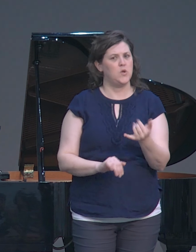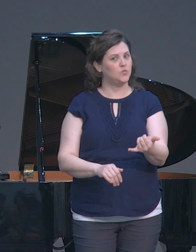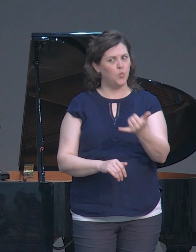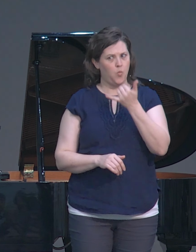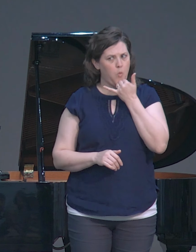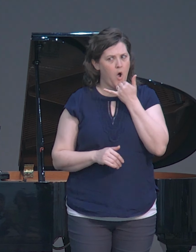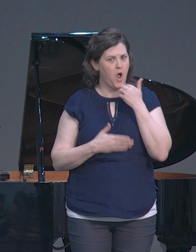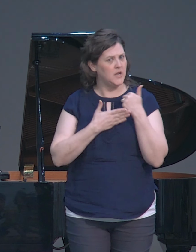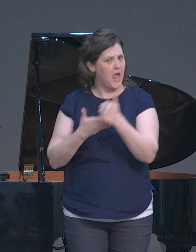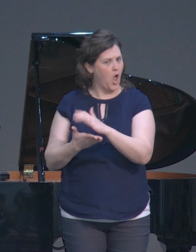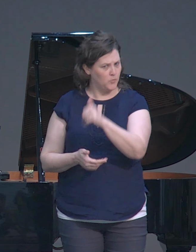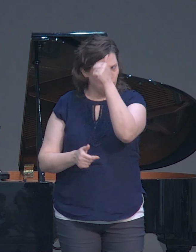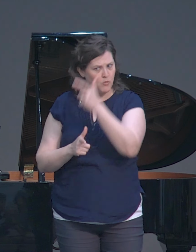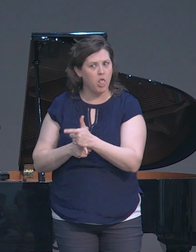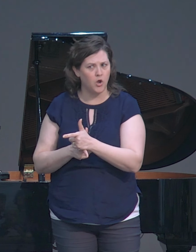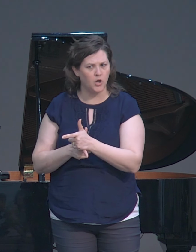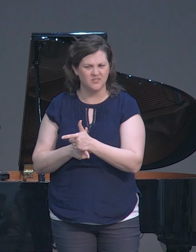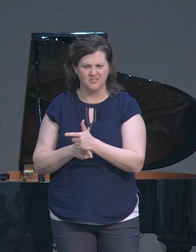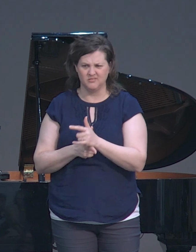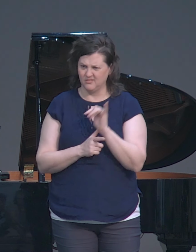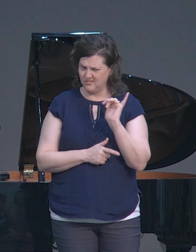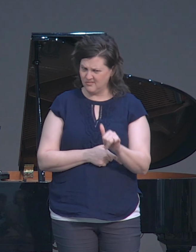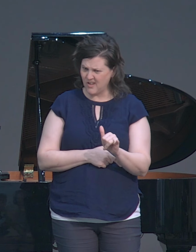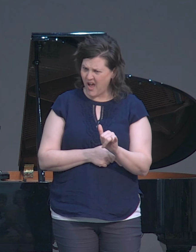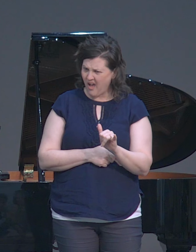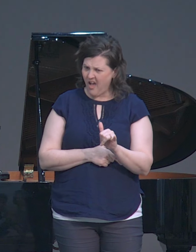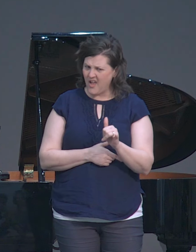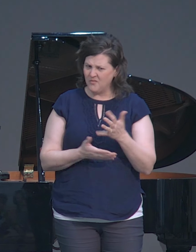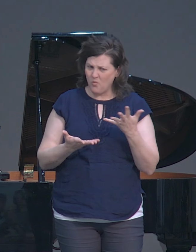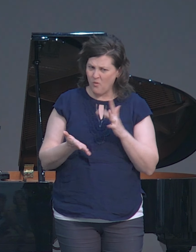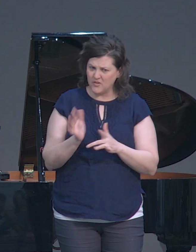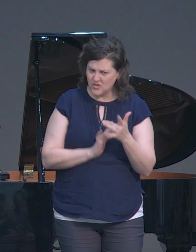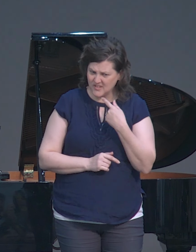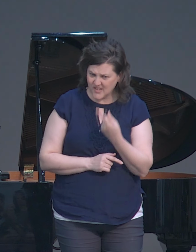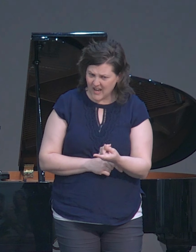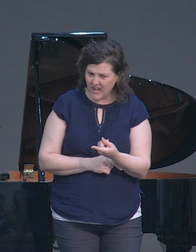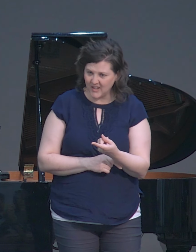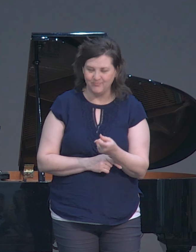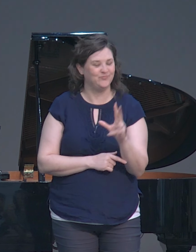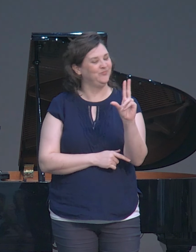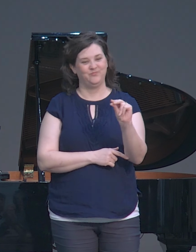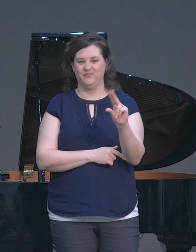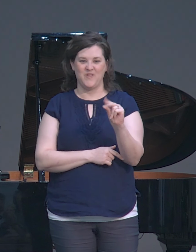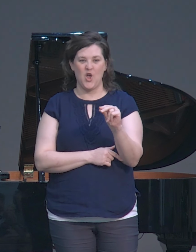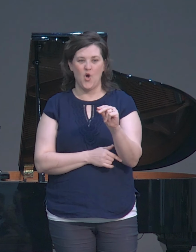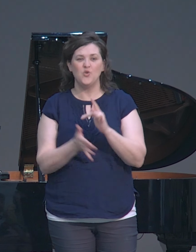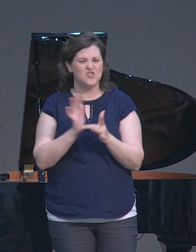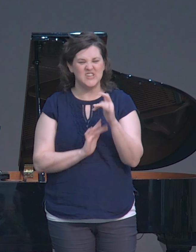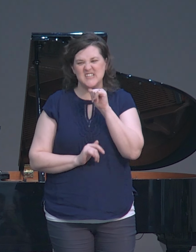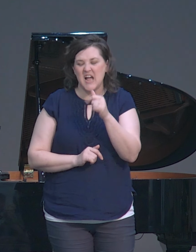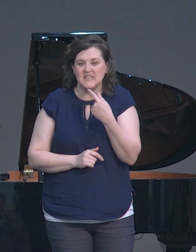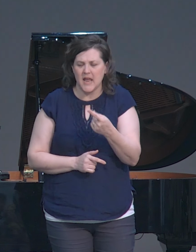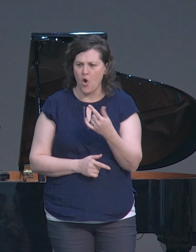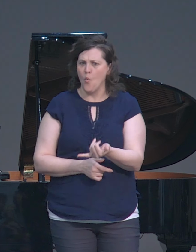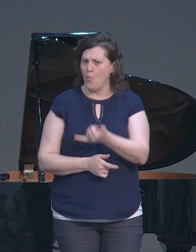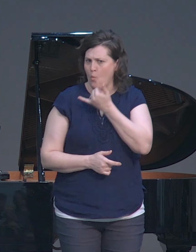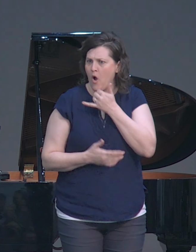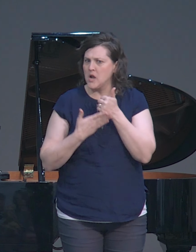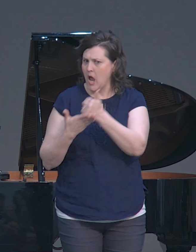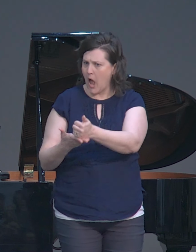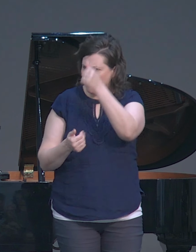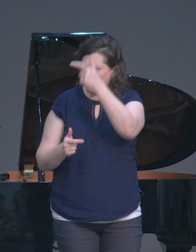to help your brother? Is he saying that? No, he's not saying that. He's not saying it's wrong